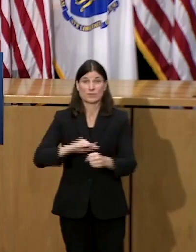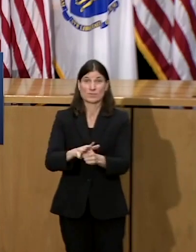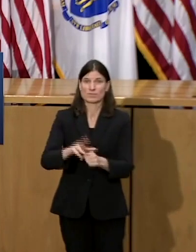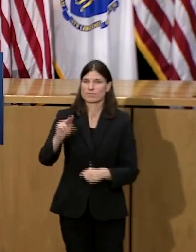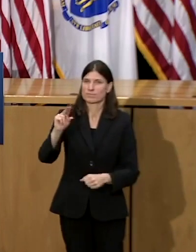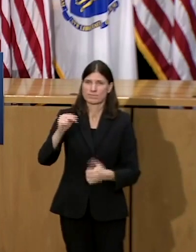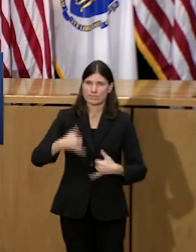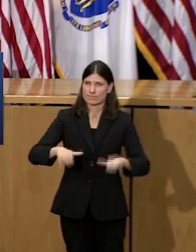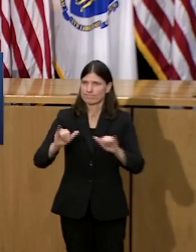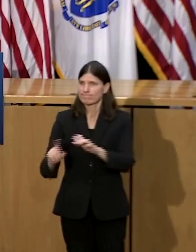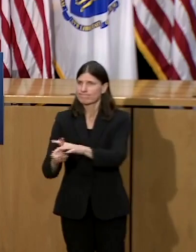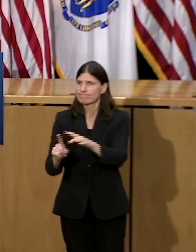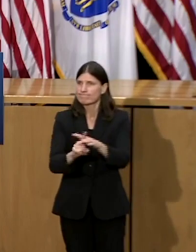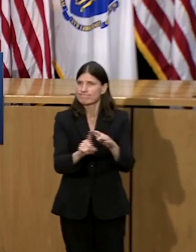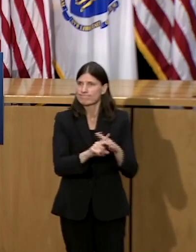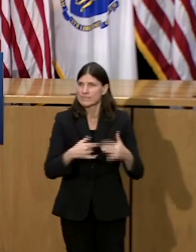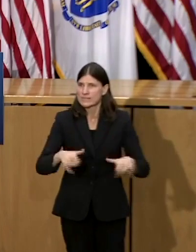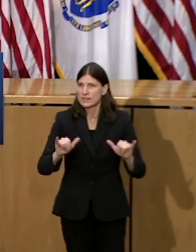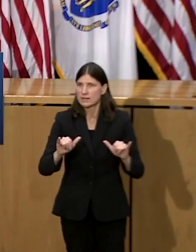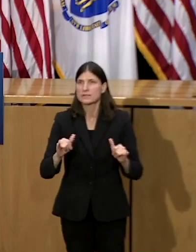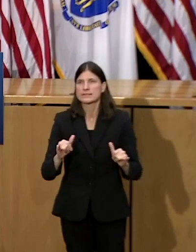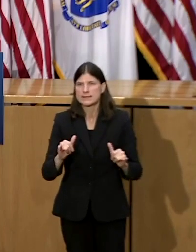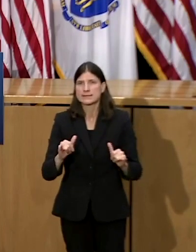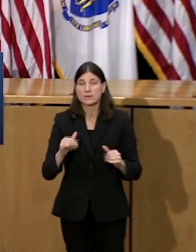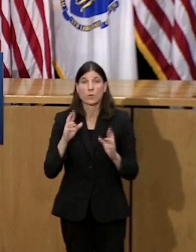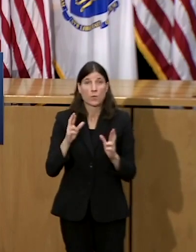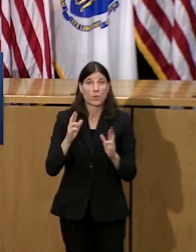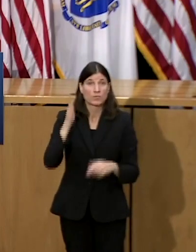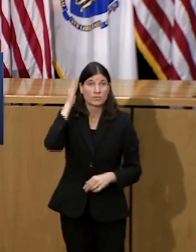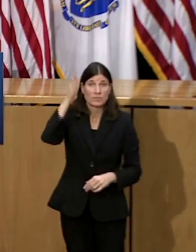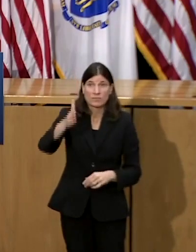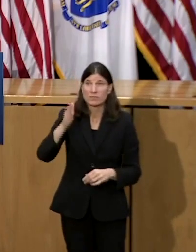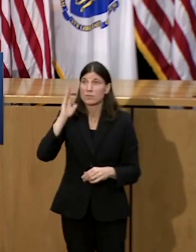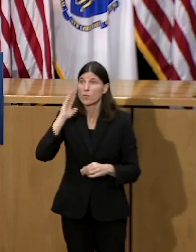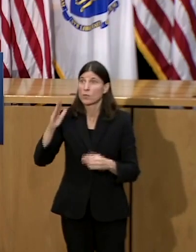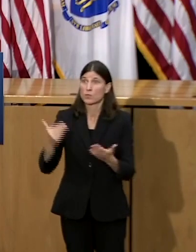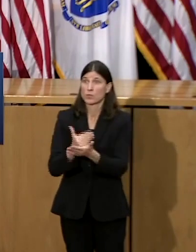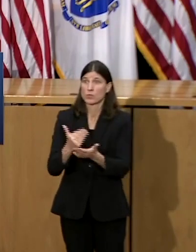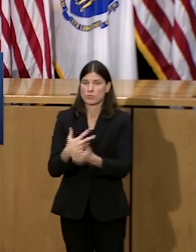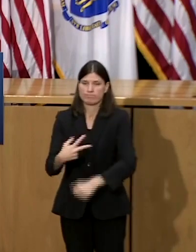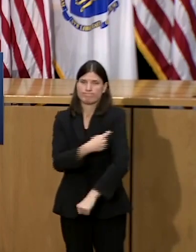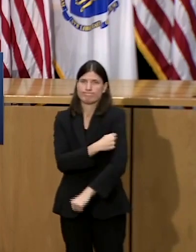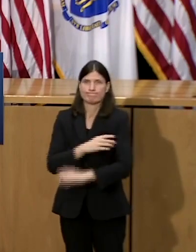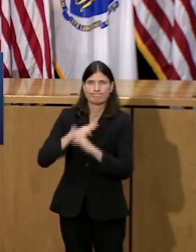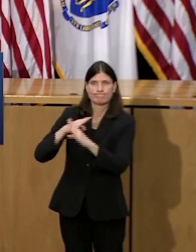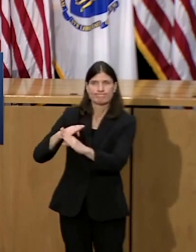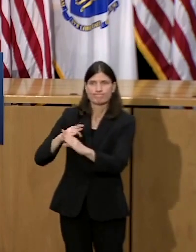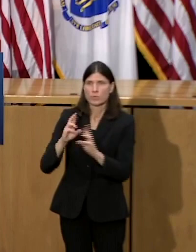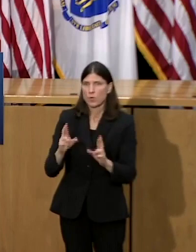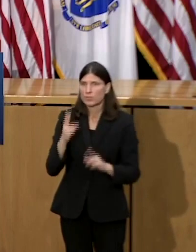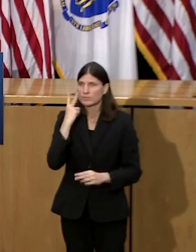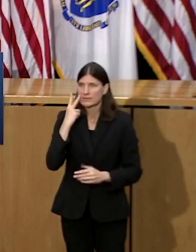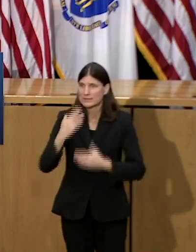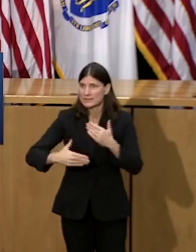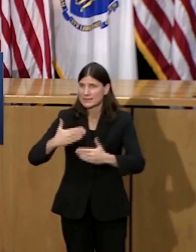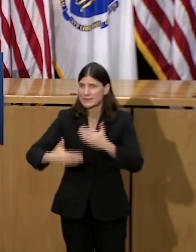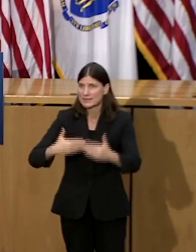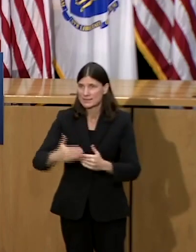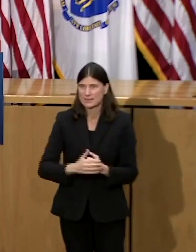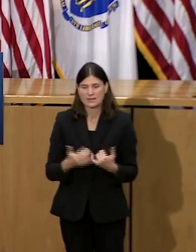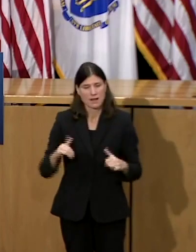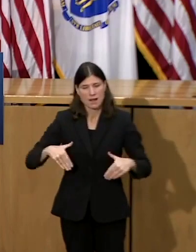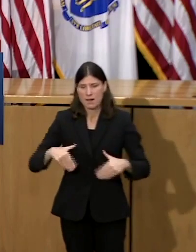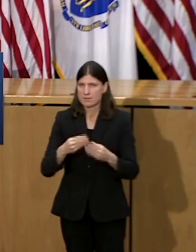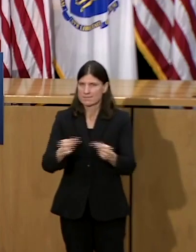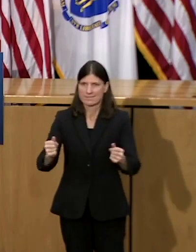We believe that taken together, these targeted measures, the stay-at-home advisory in place at 10 p.m., everyone